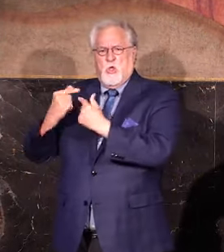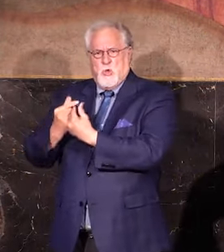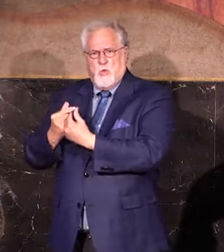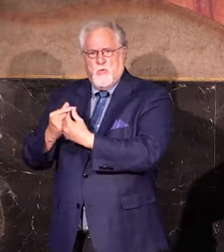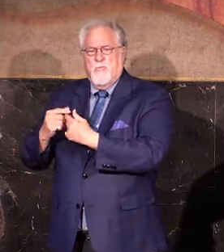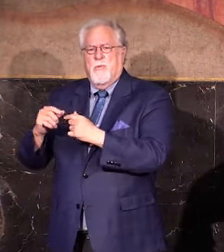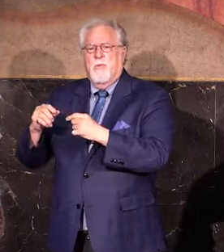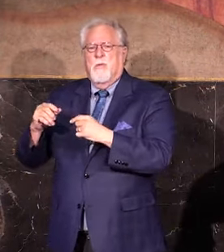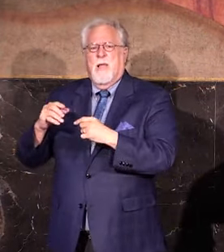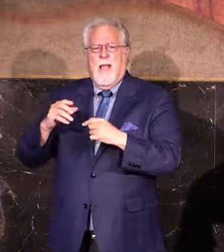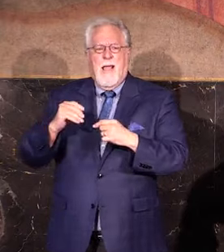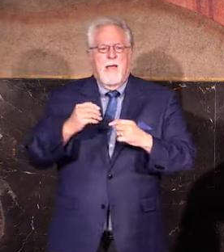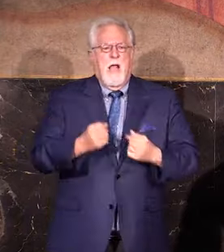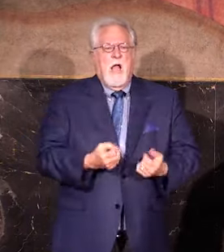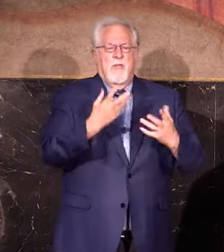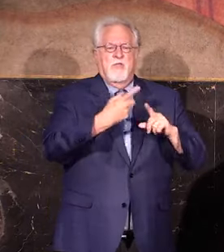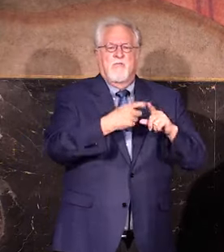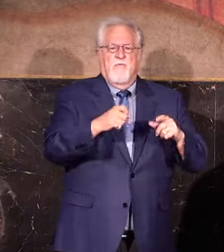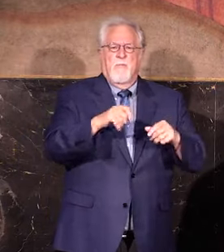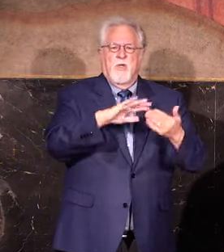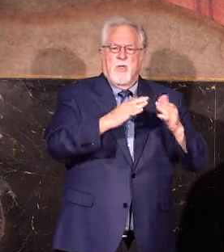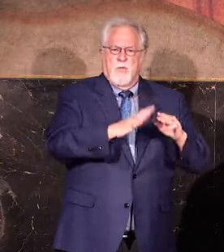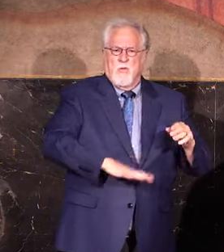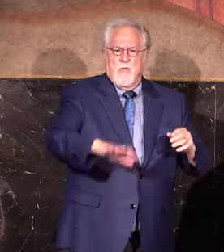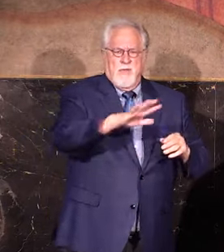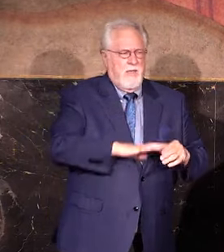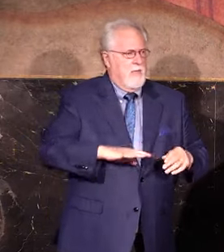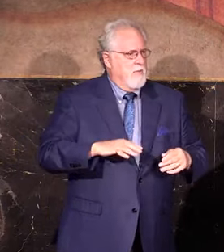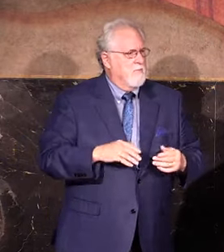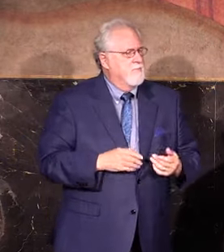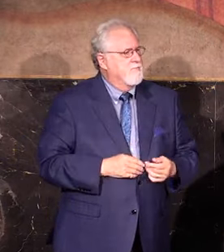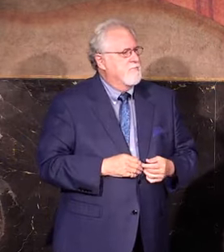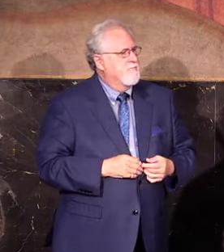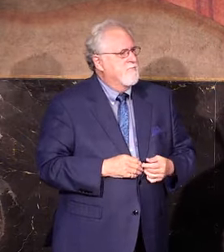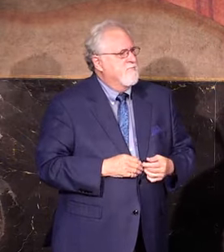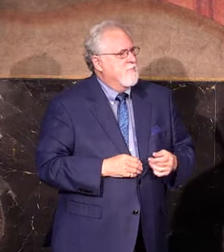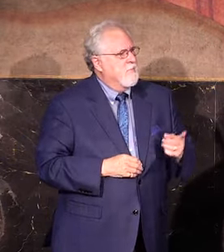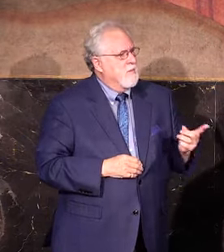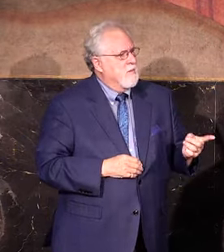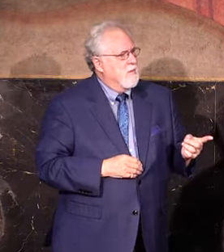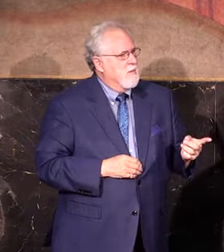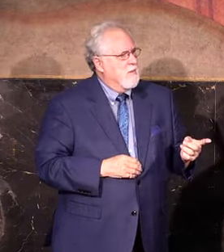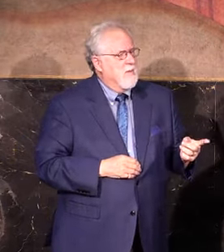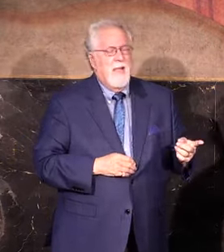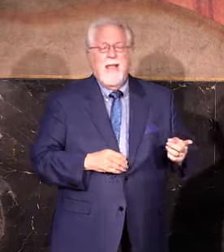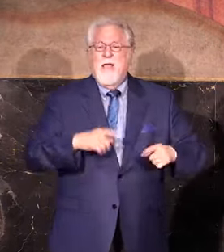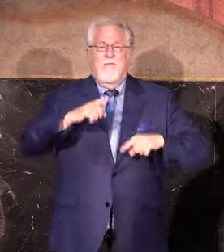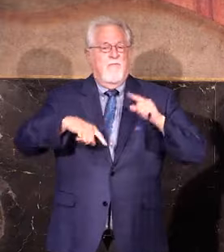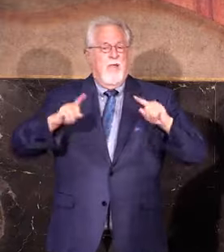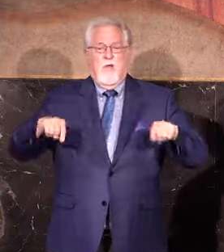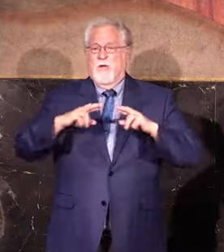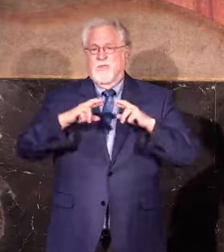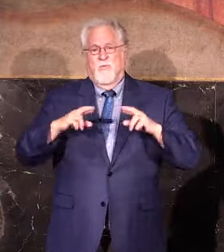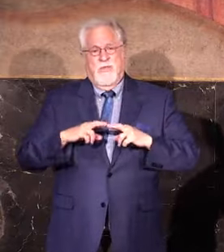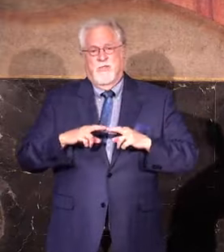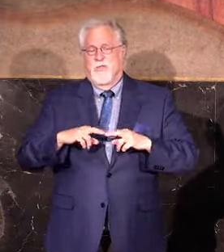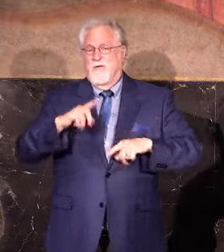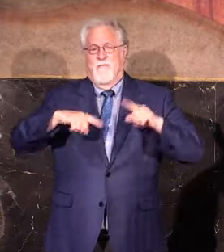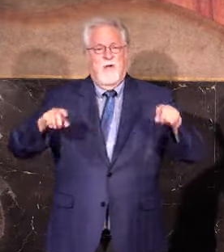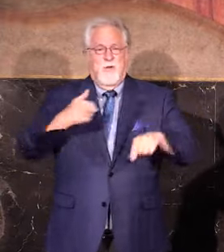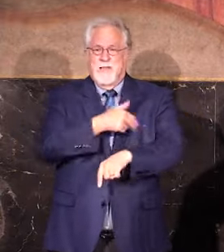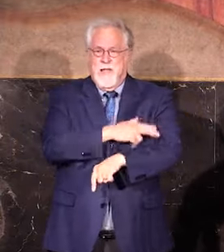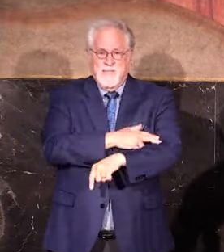saw so much at the beginning of this pandemic, especially in Orleans, Jefferson, of community spread? Yeah, so I mean, it varies by region, varies by hospital, and